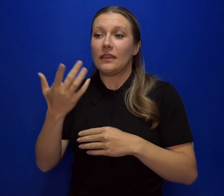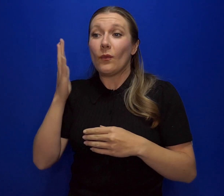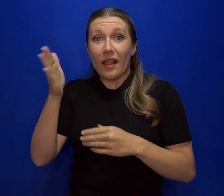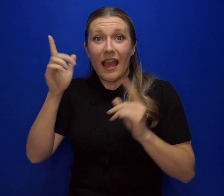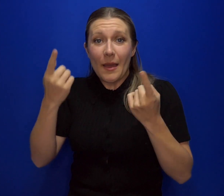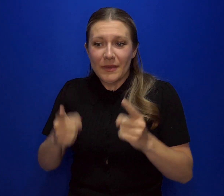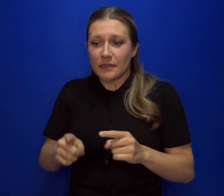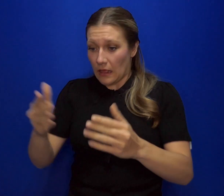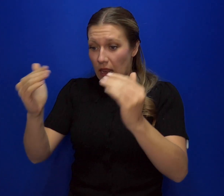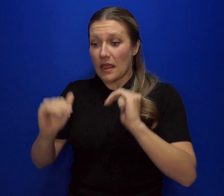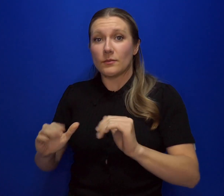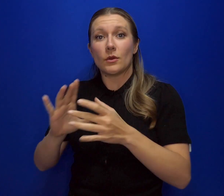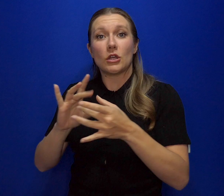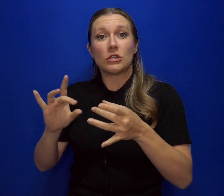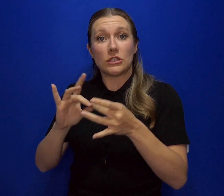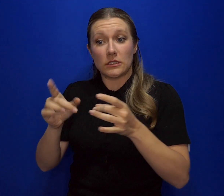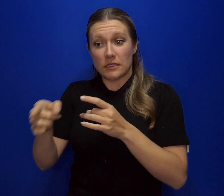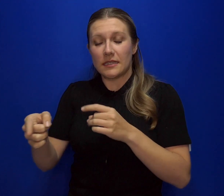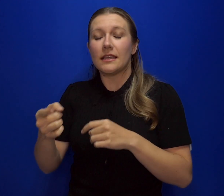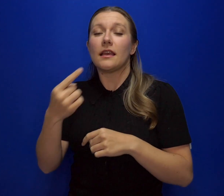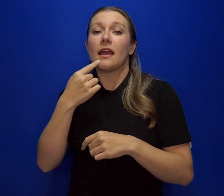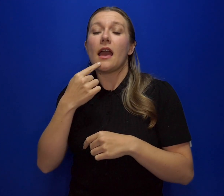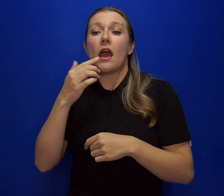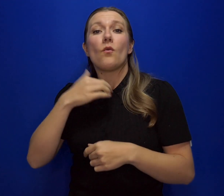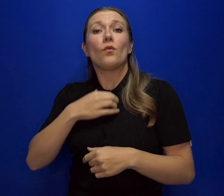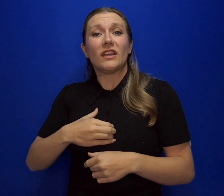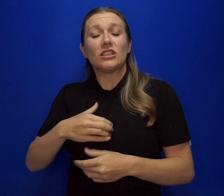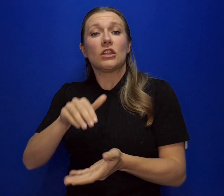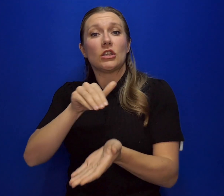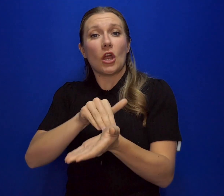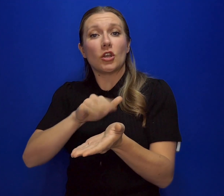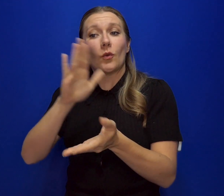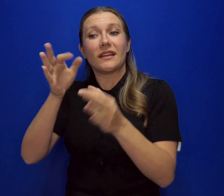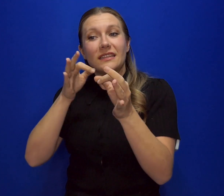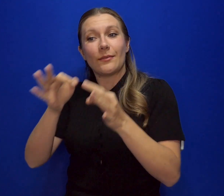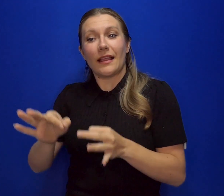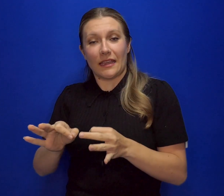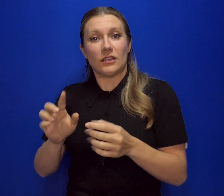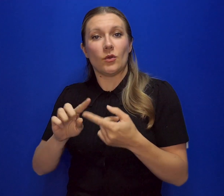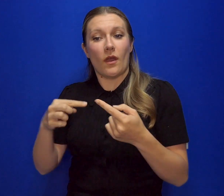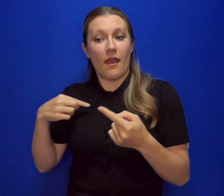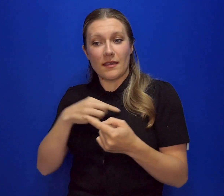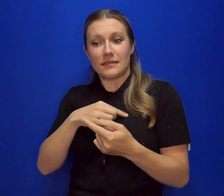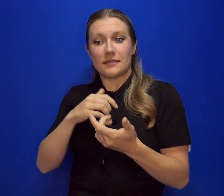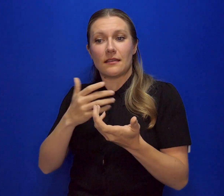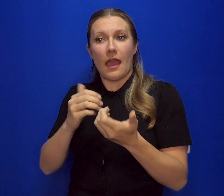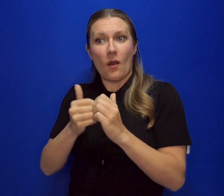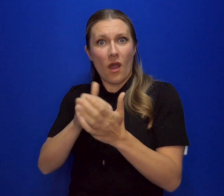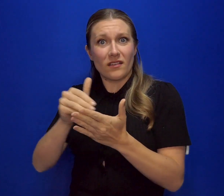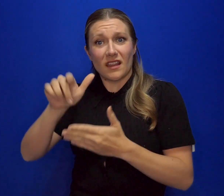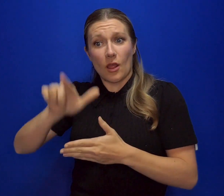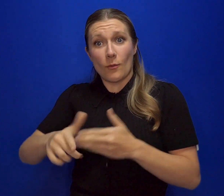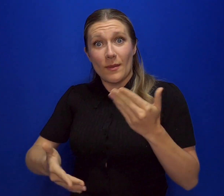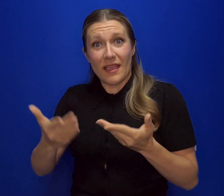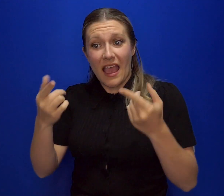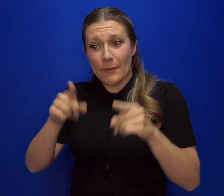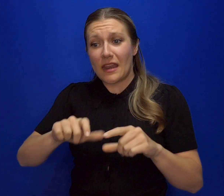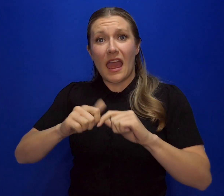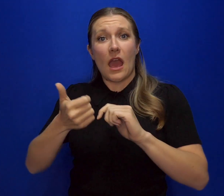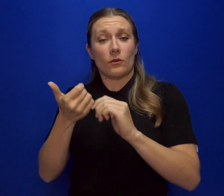and look, the next person says, I wish the doctors would have explained to us the likelihood of lows and how to treat them. No one told us about that. And